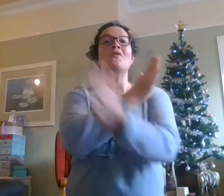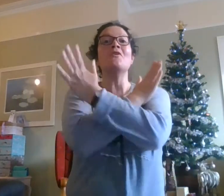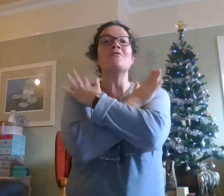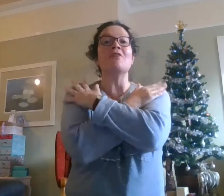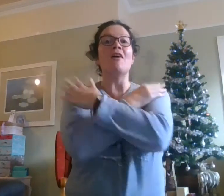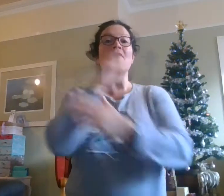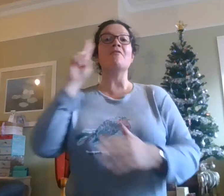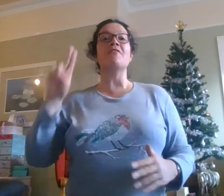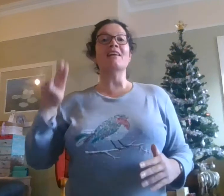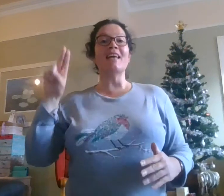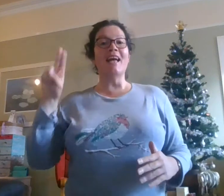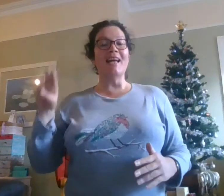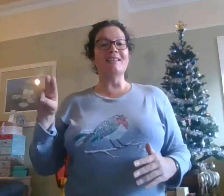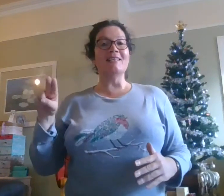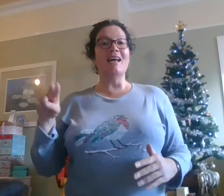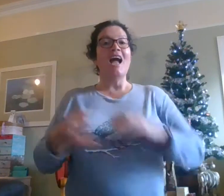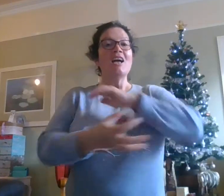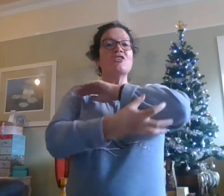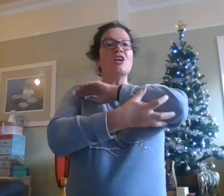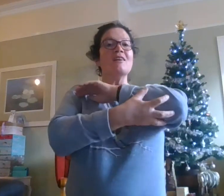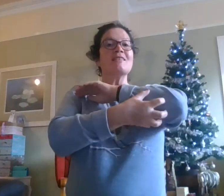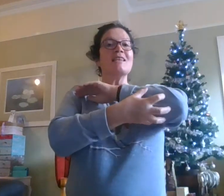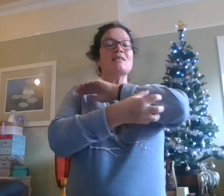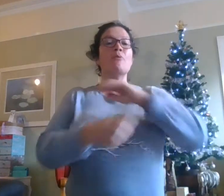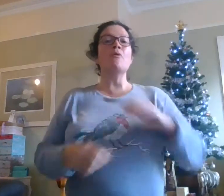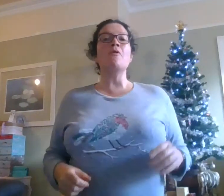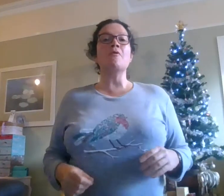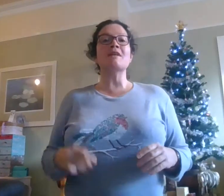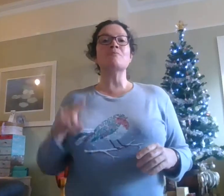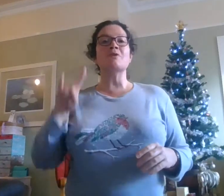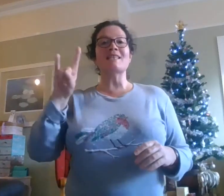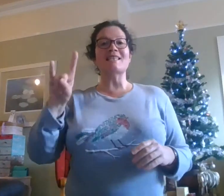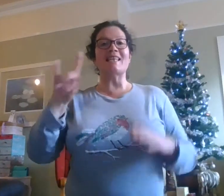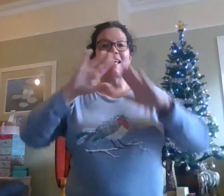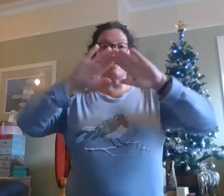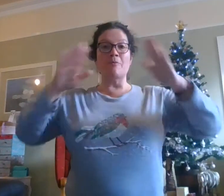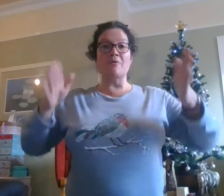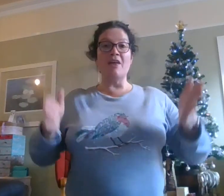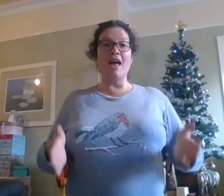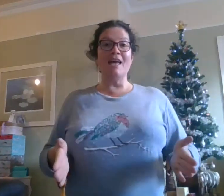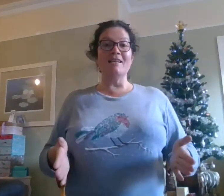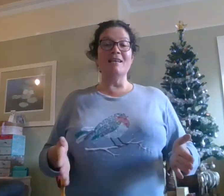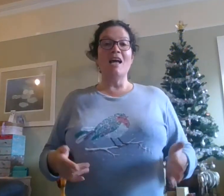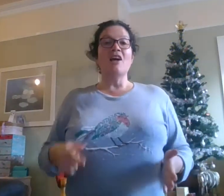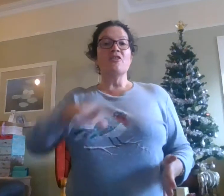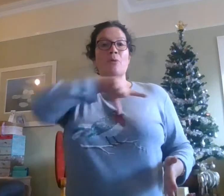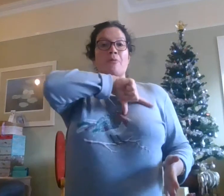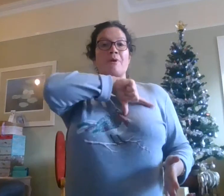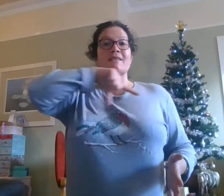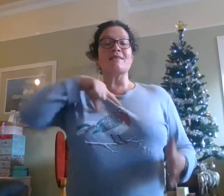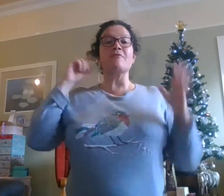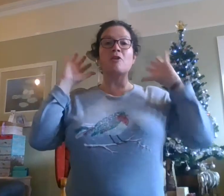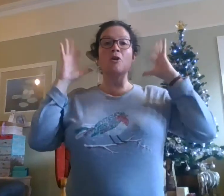of love again just as poor as was the stable then the prince of